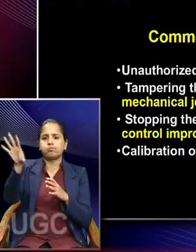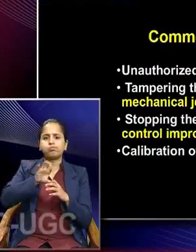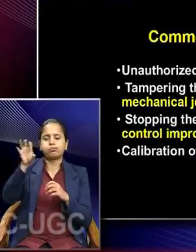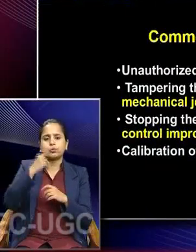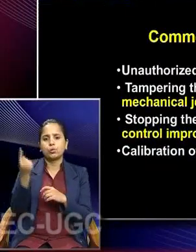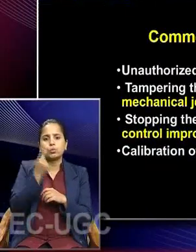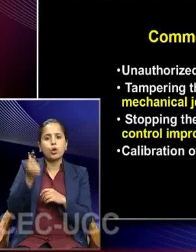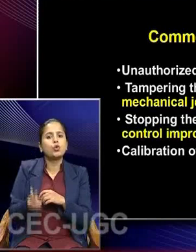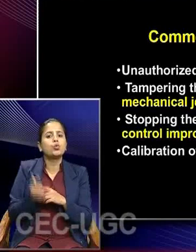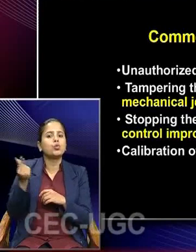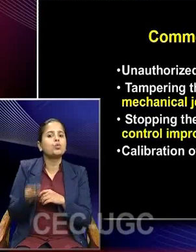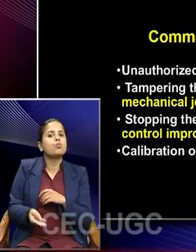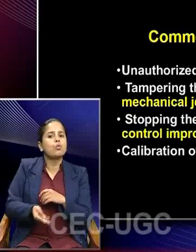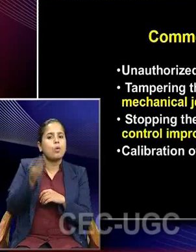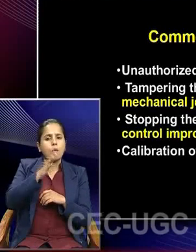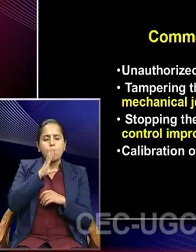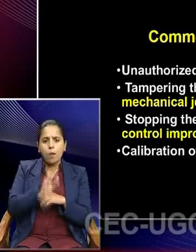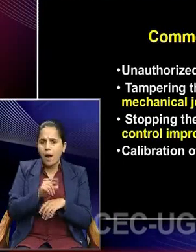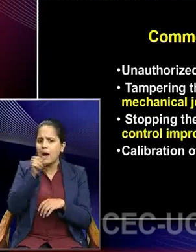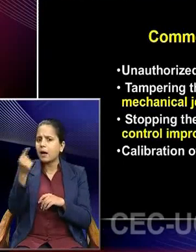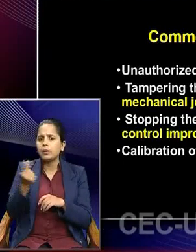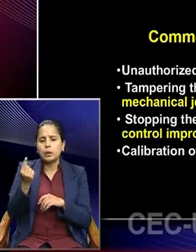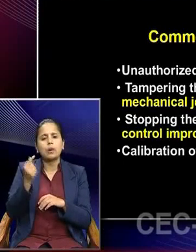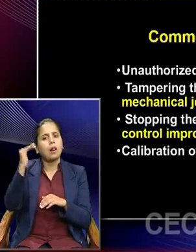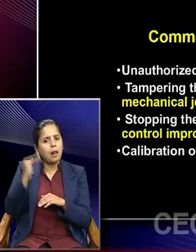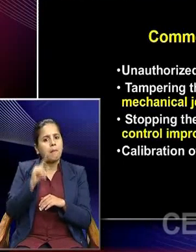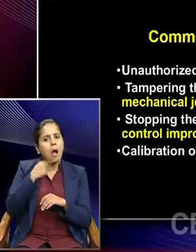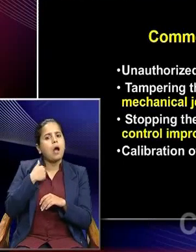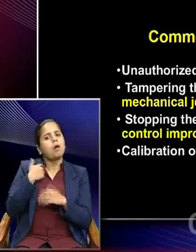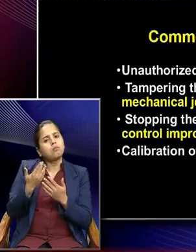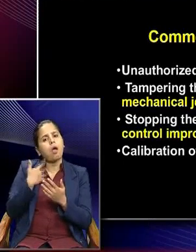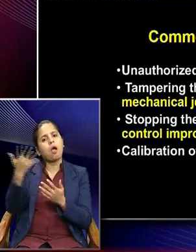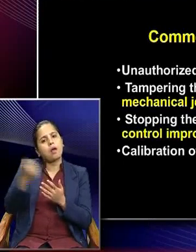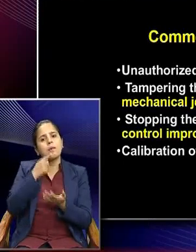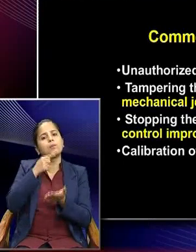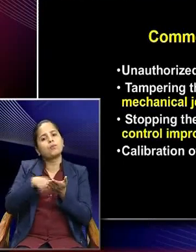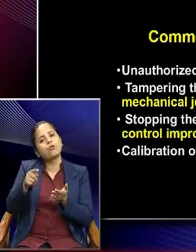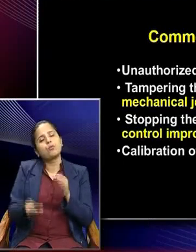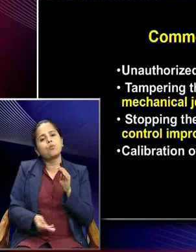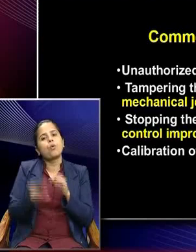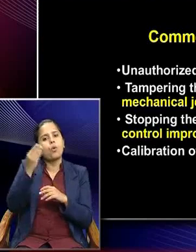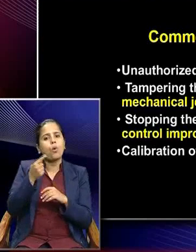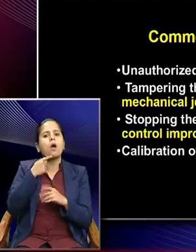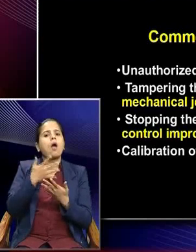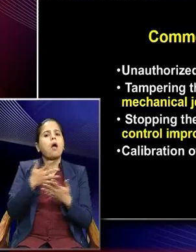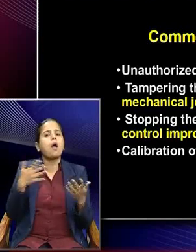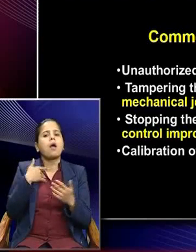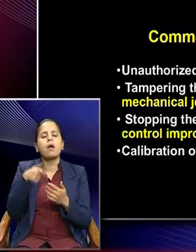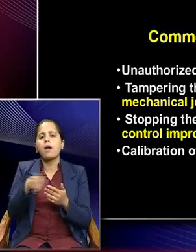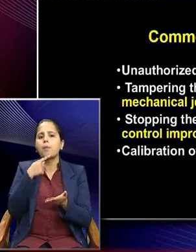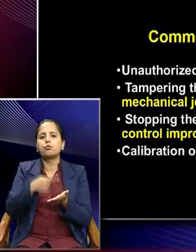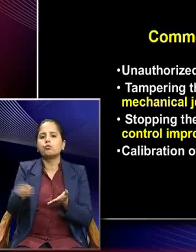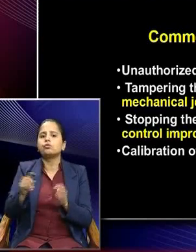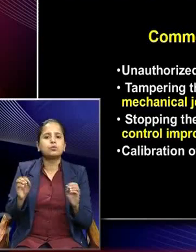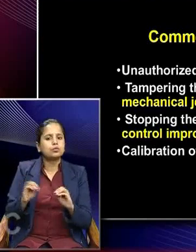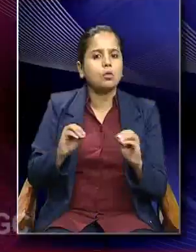and largely very commonly seen that unauthorized extensions have been taken by various